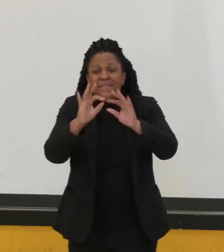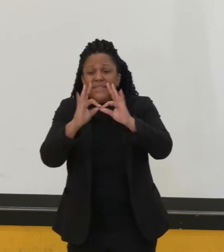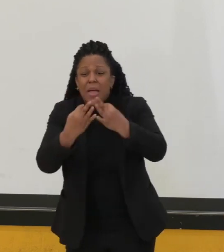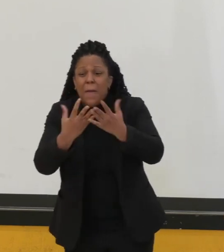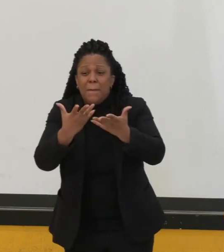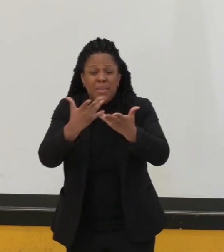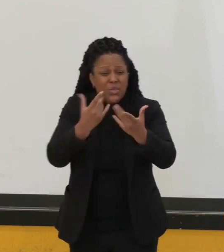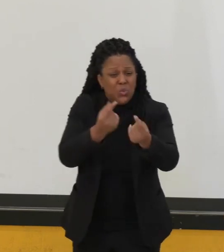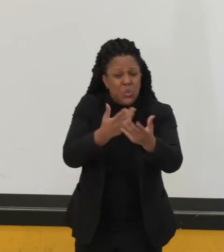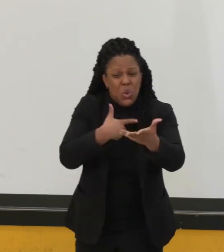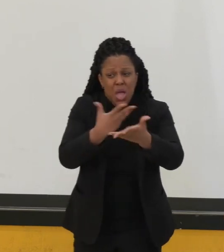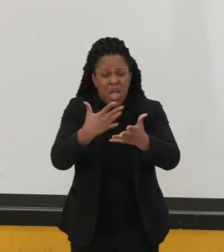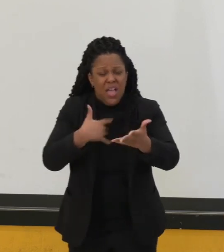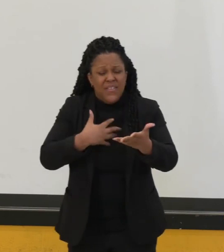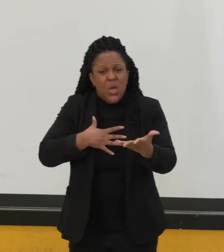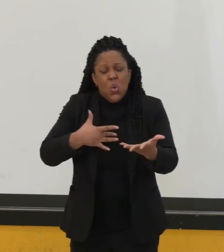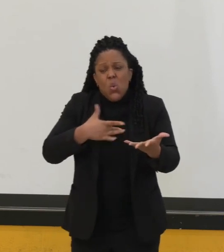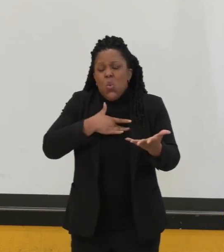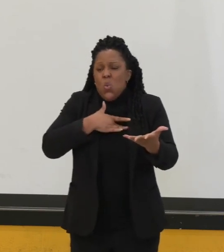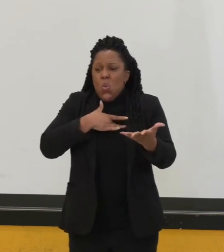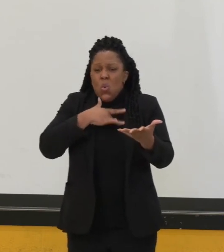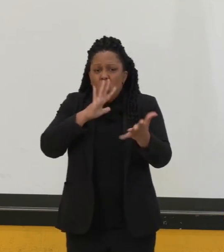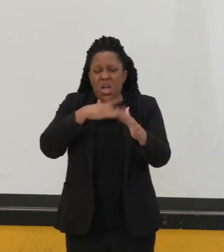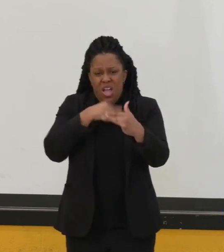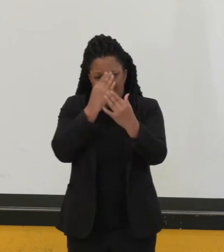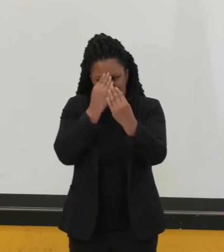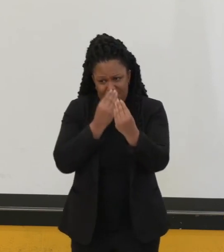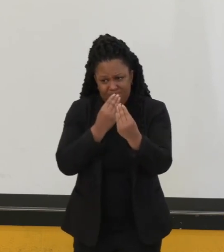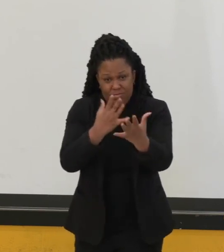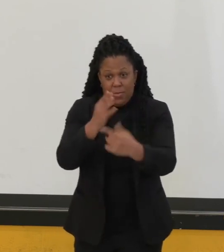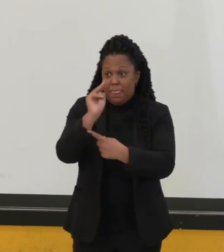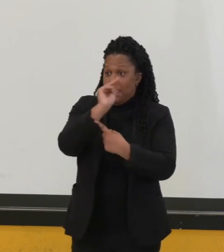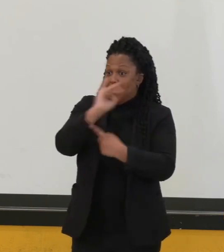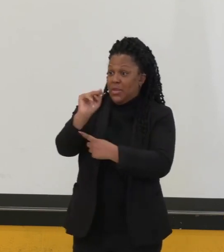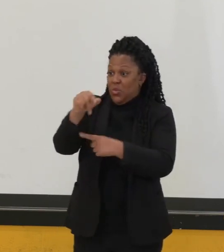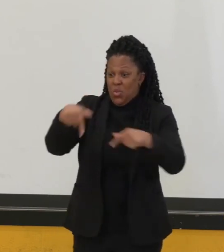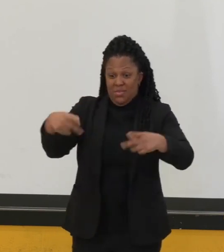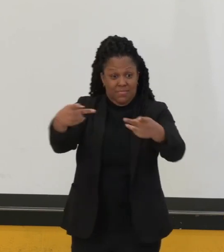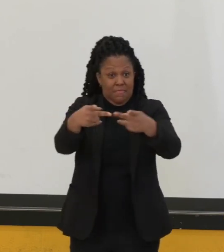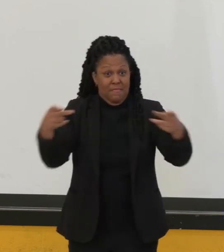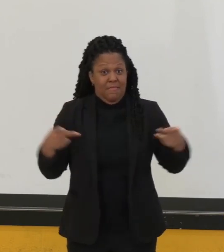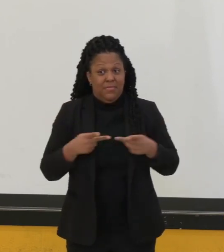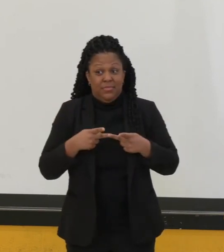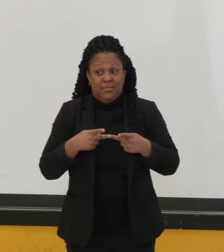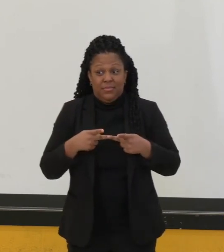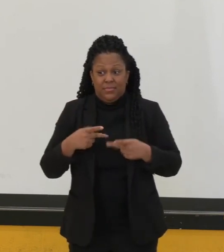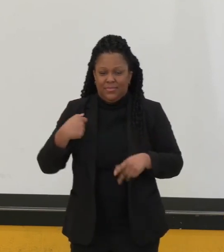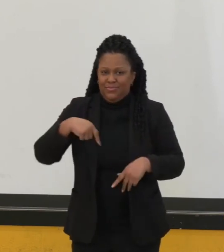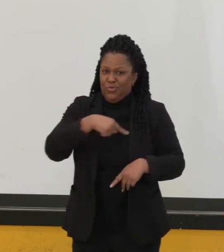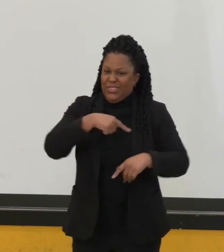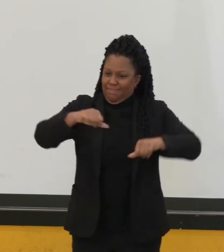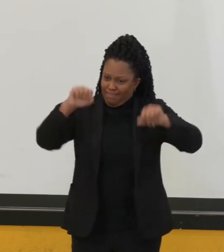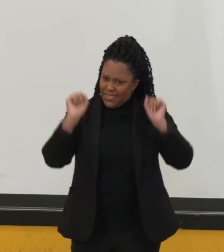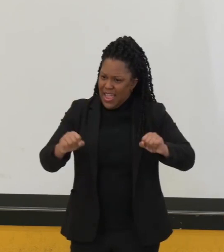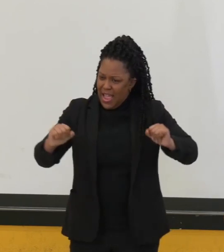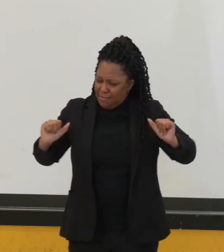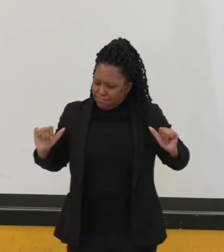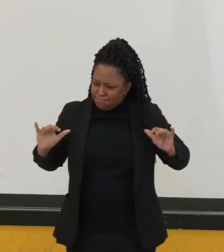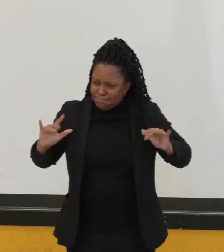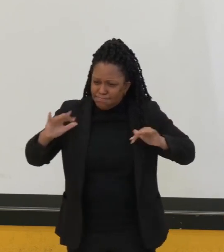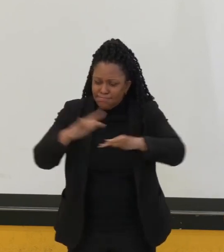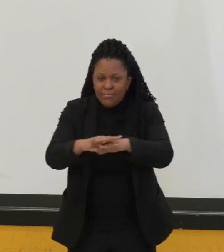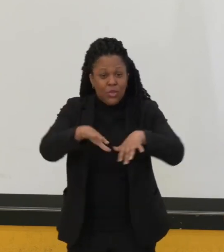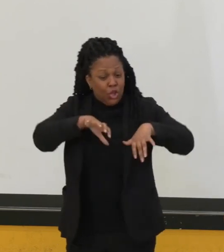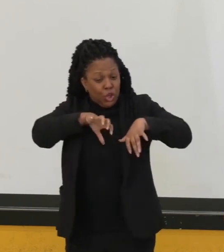and this nation is Minnesota is a place where we know that you can create space for grievances to be aired and First